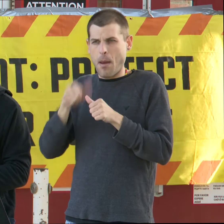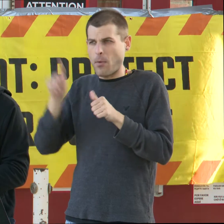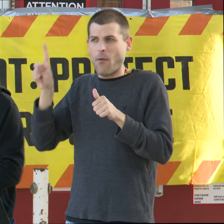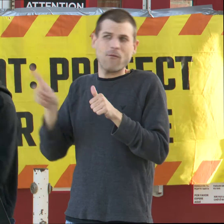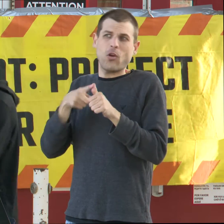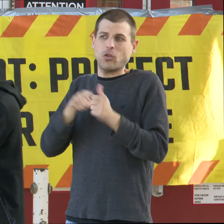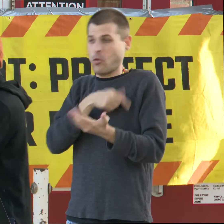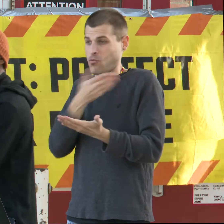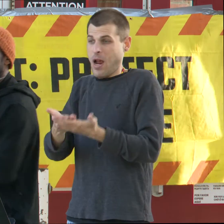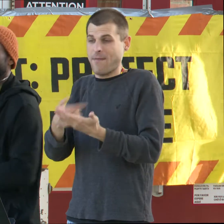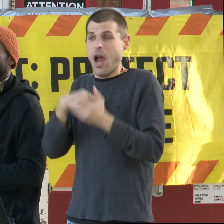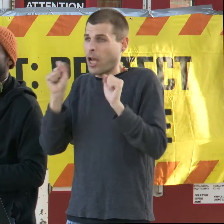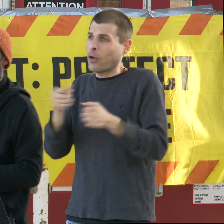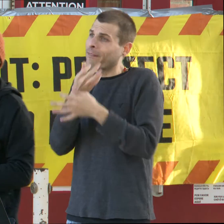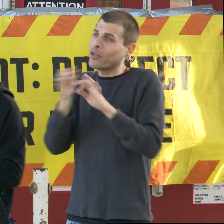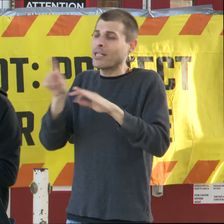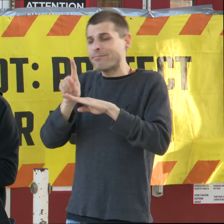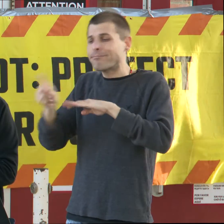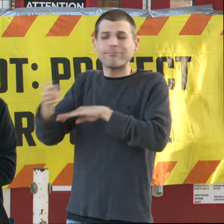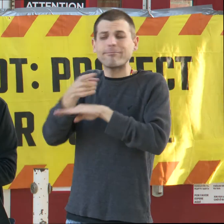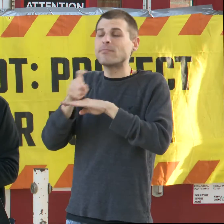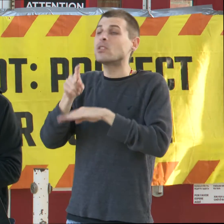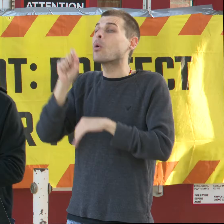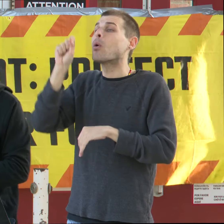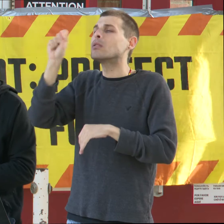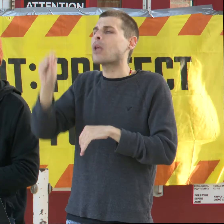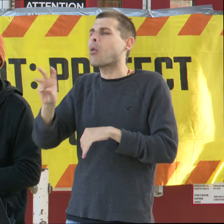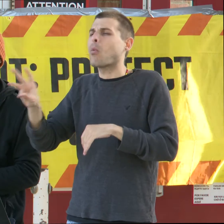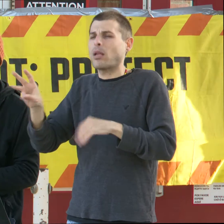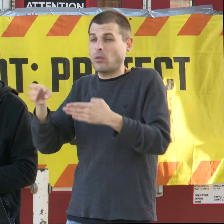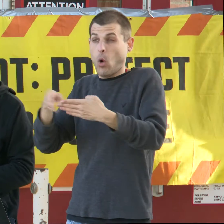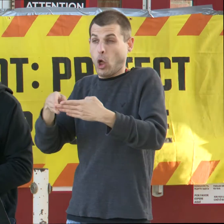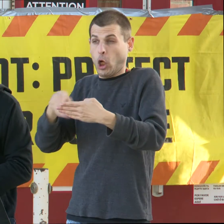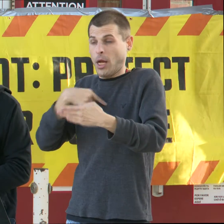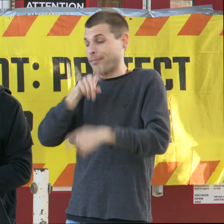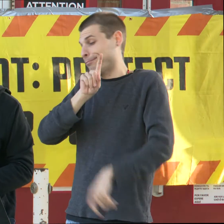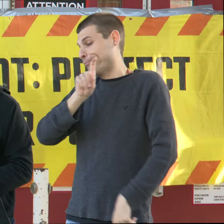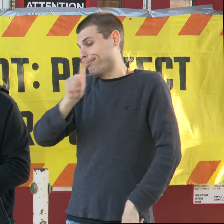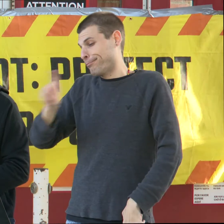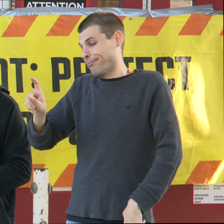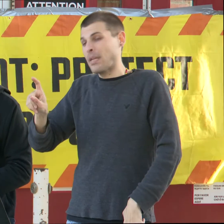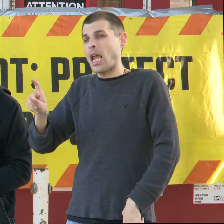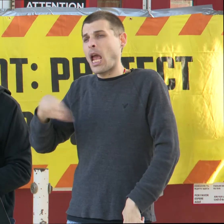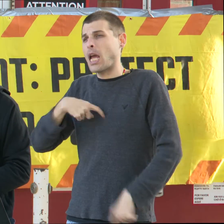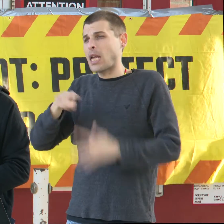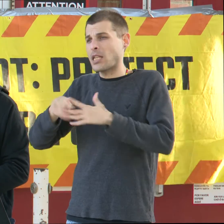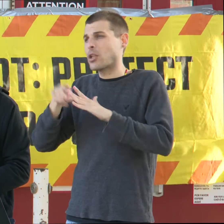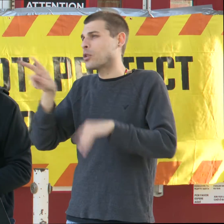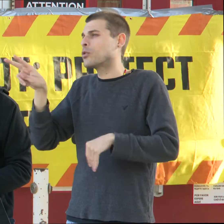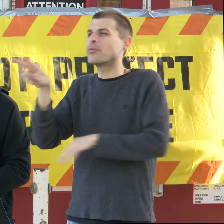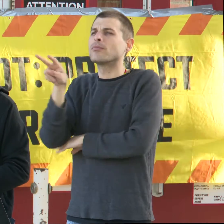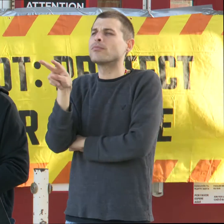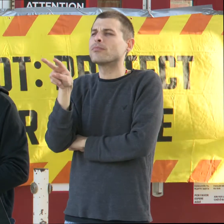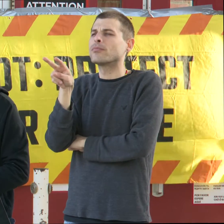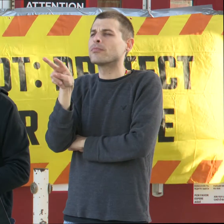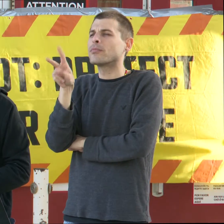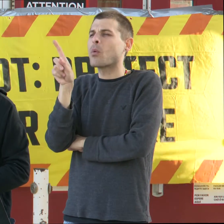freely, I walked to the southwest corner of the school and I started counting the number of diesel